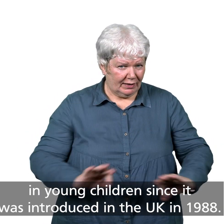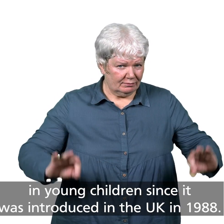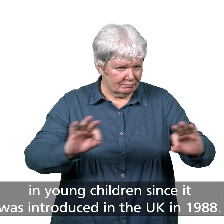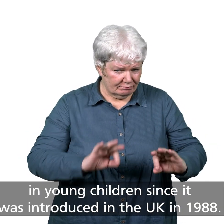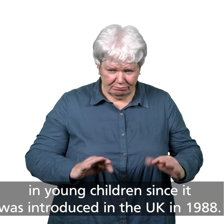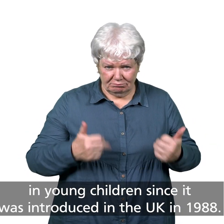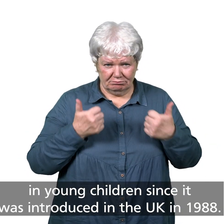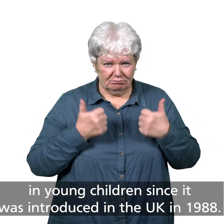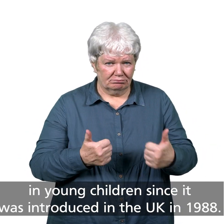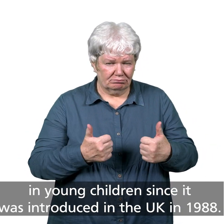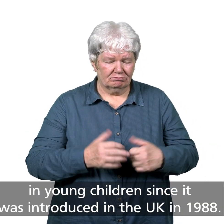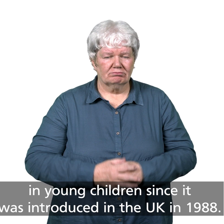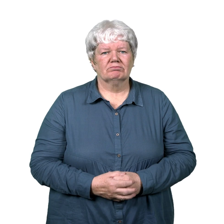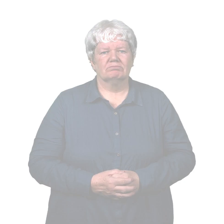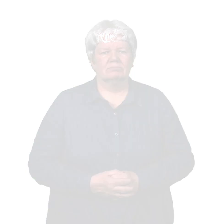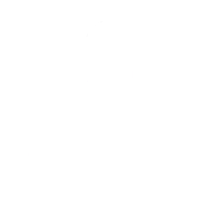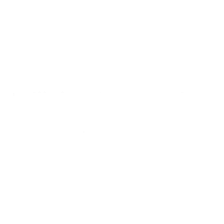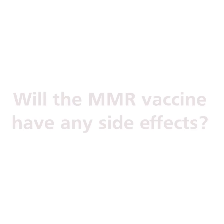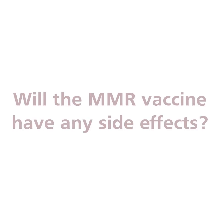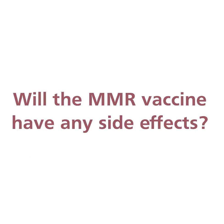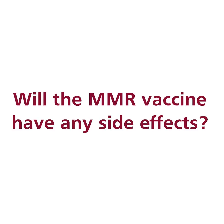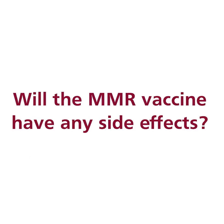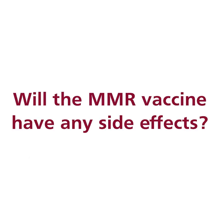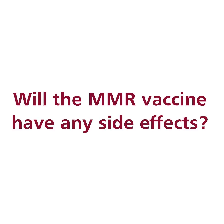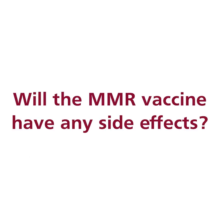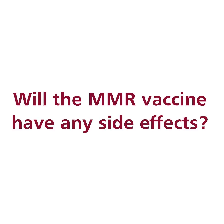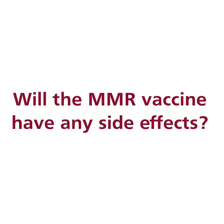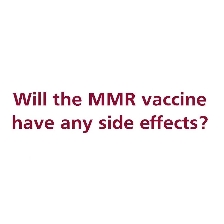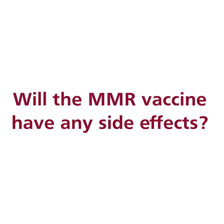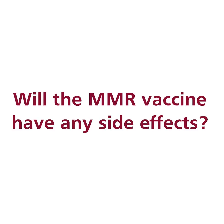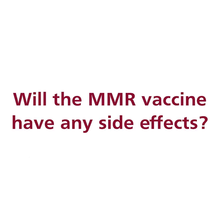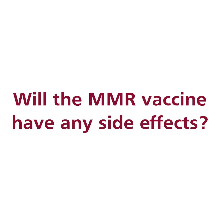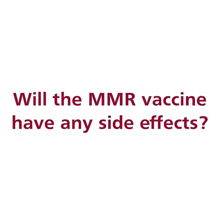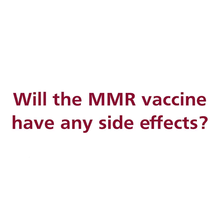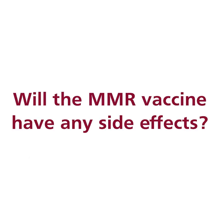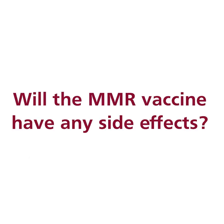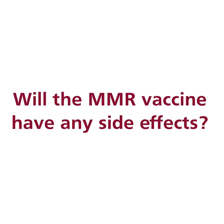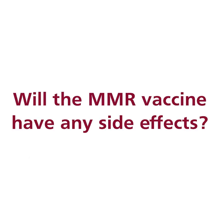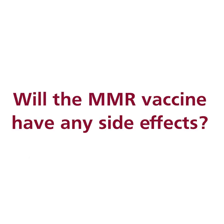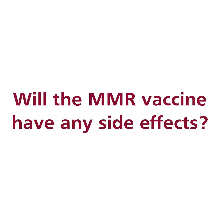introduced in the UK in 1988. Will the MMR vaccine have any side effects?